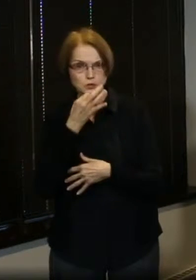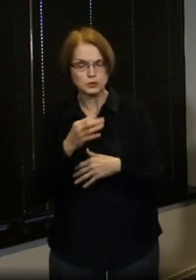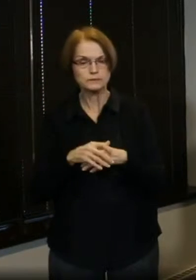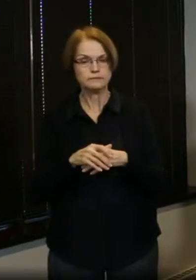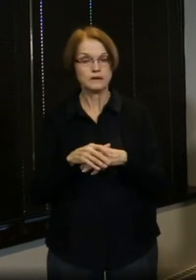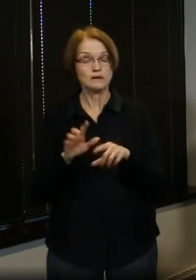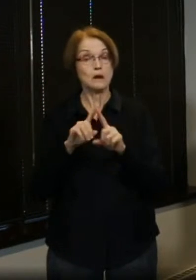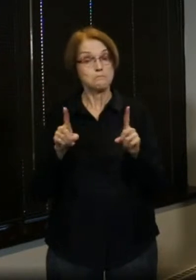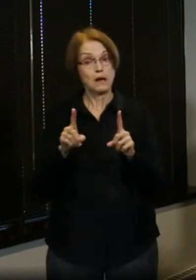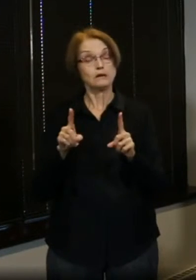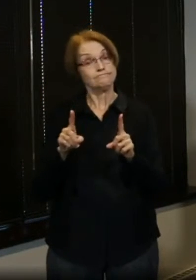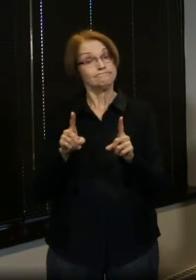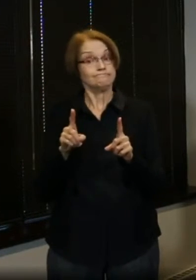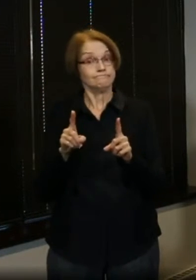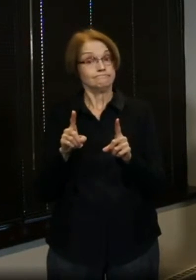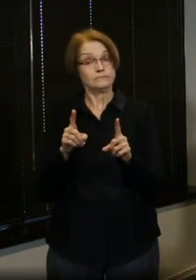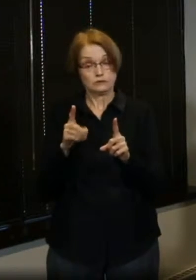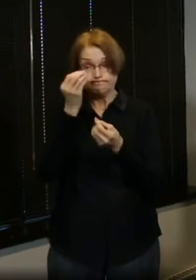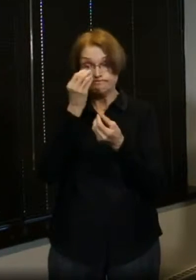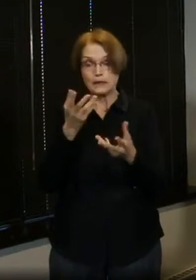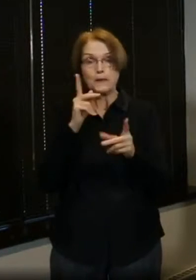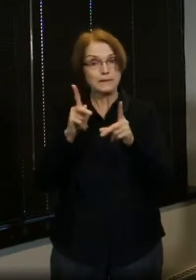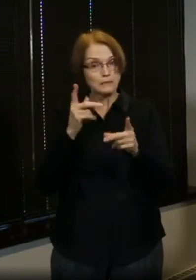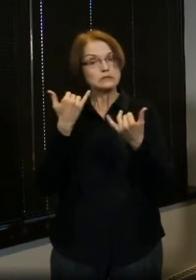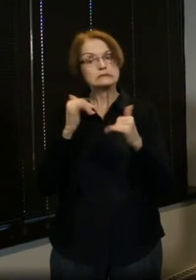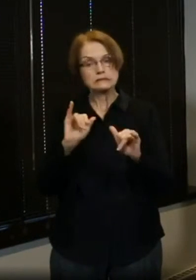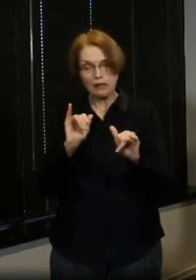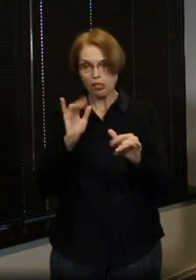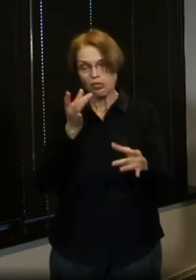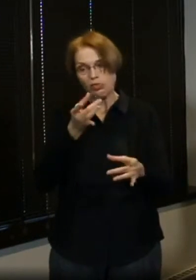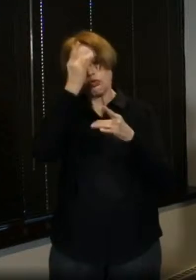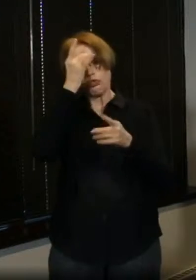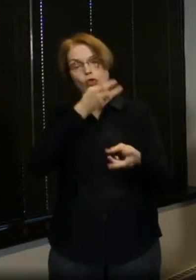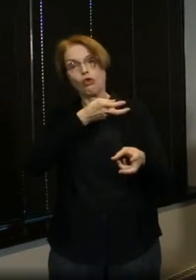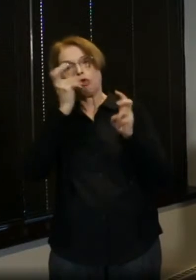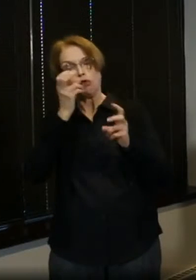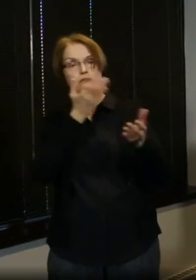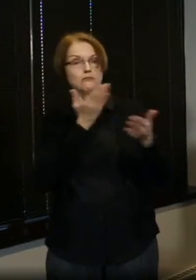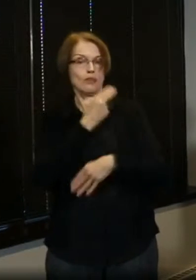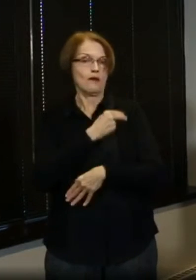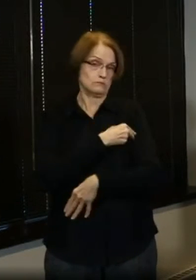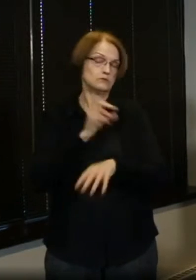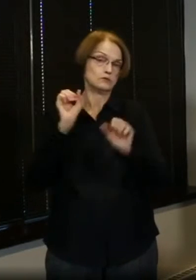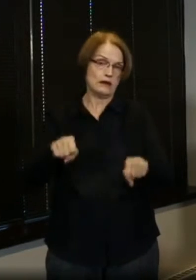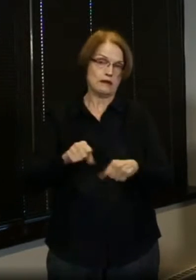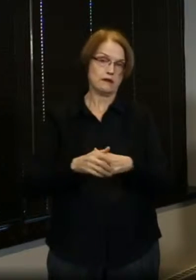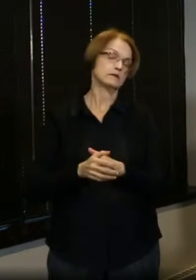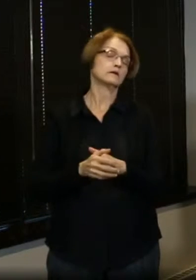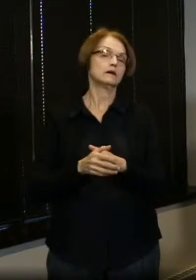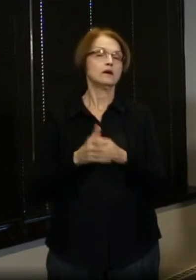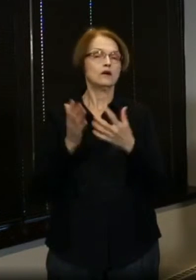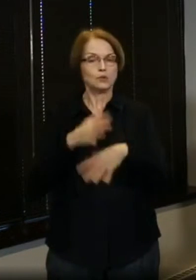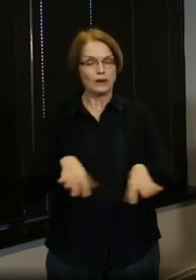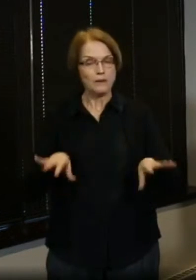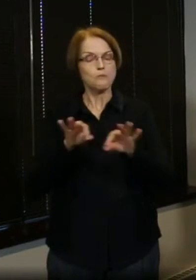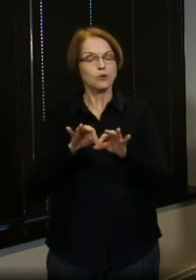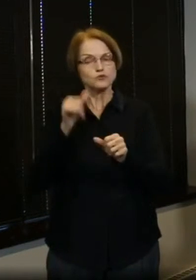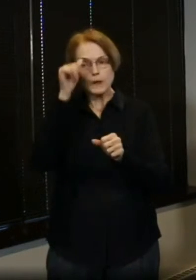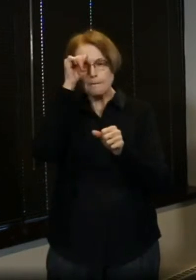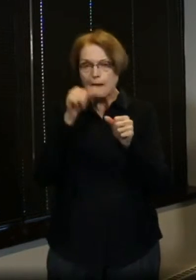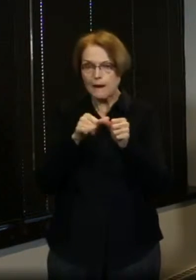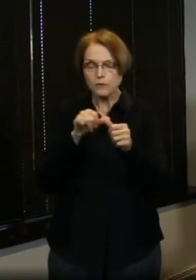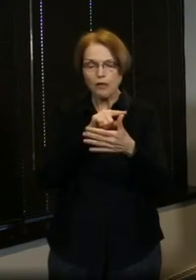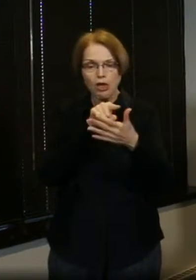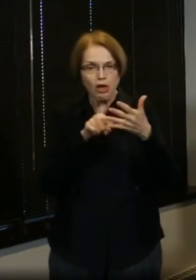happen is people can still get sick and still get sick enough to be admitted to the hospital. So it's important that we don't forget all of